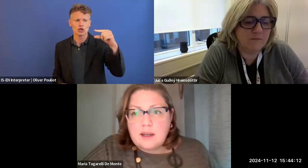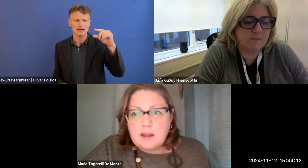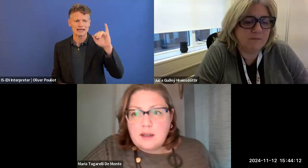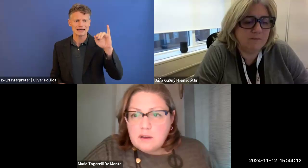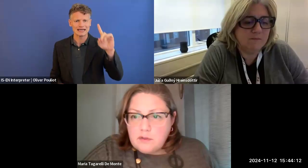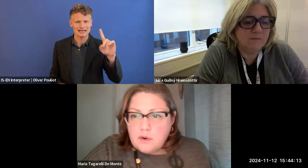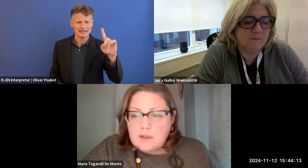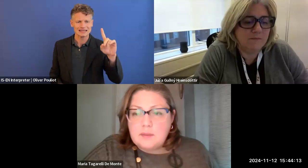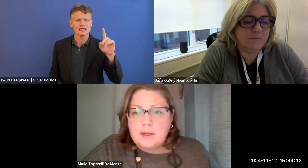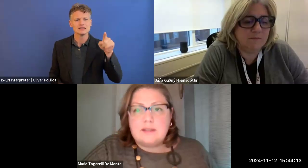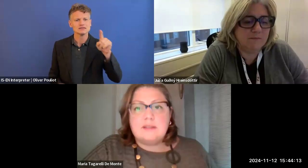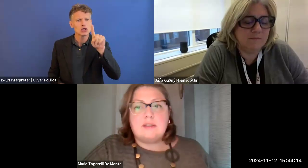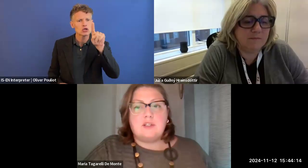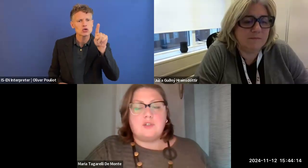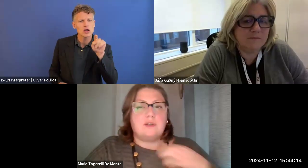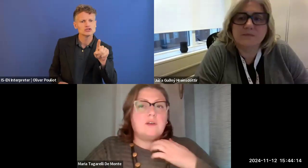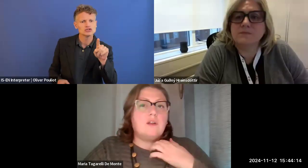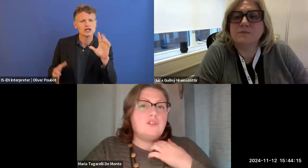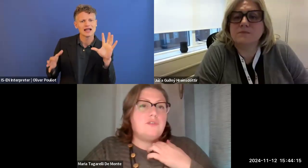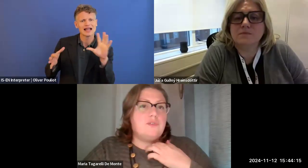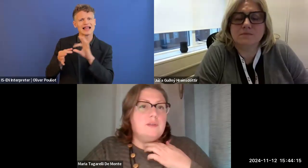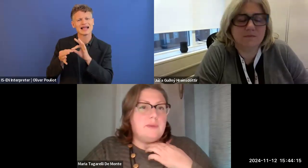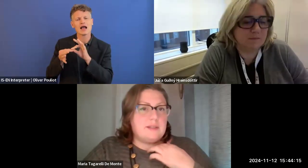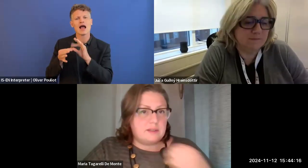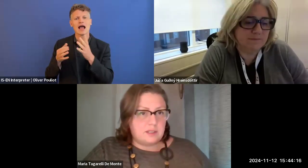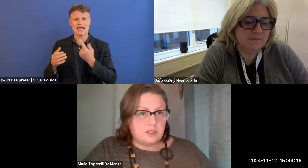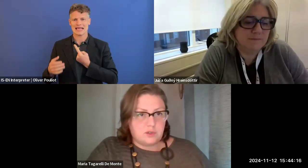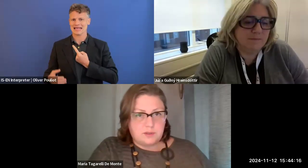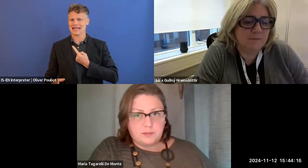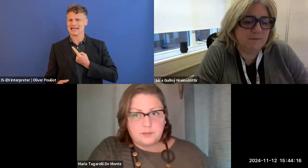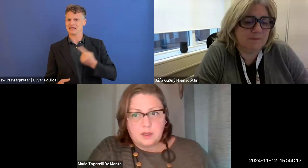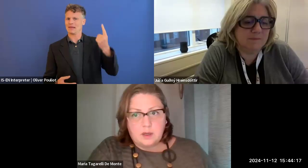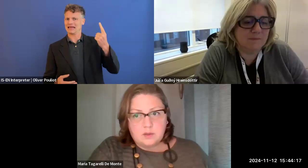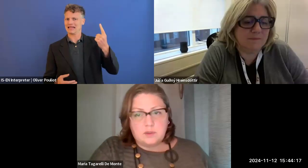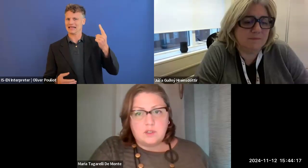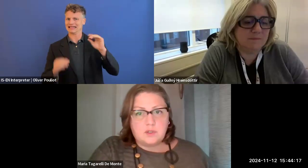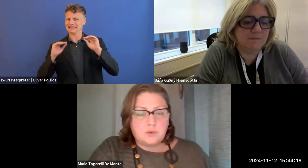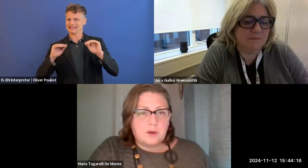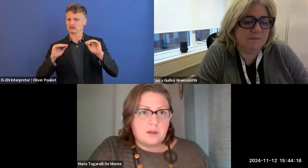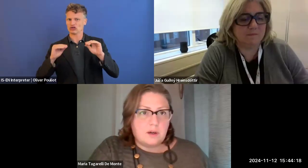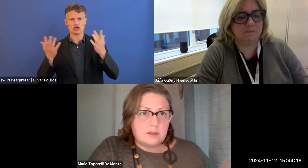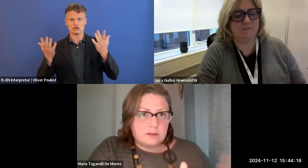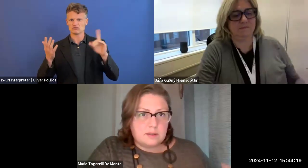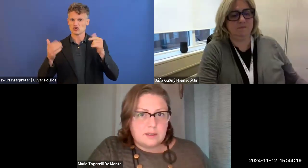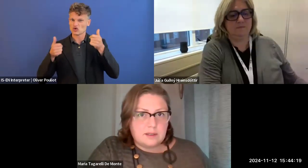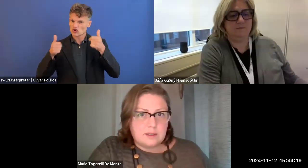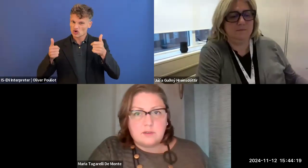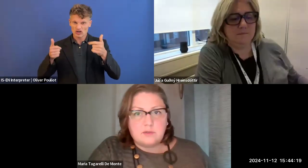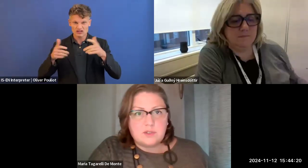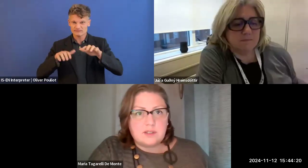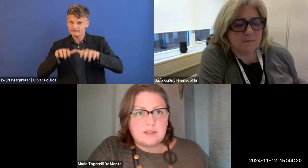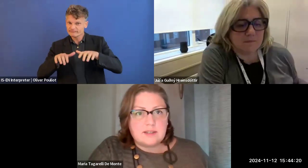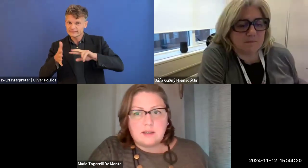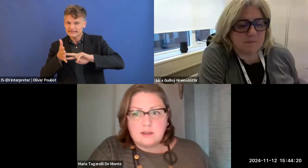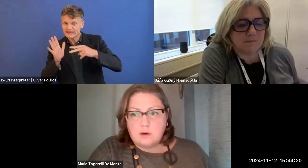question about tech for independent teacher, technology for independent teachers. So teachers who are not in